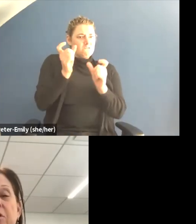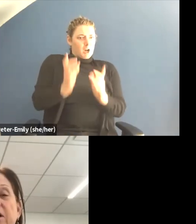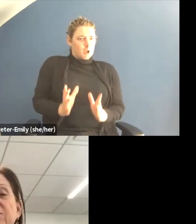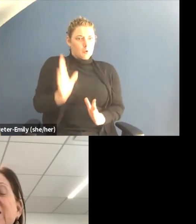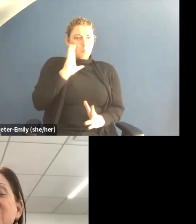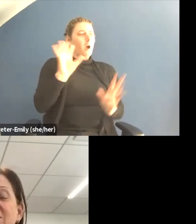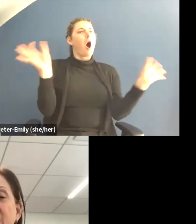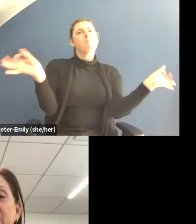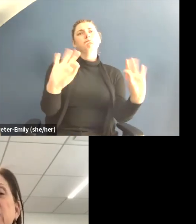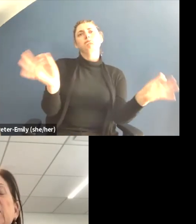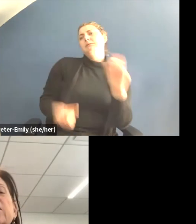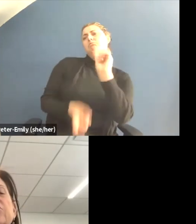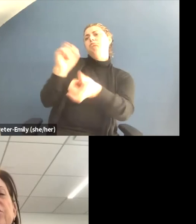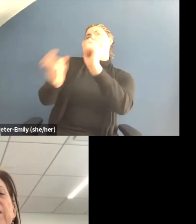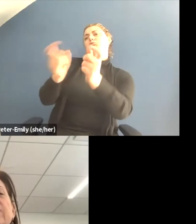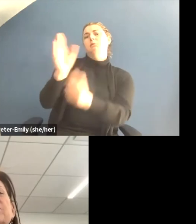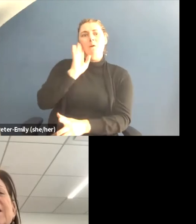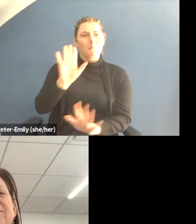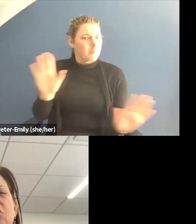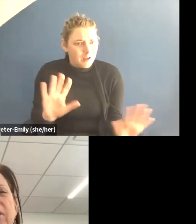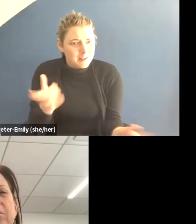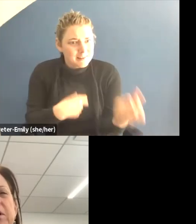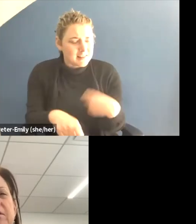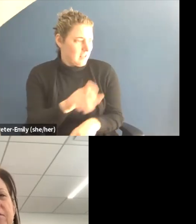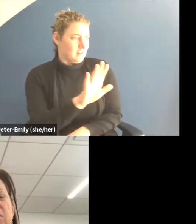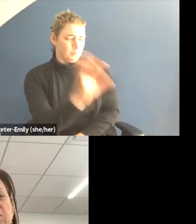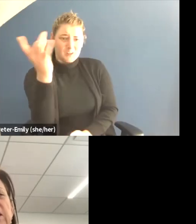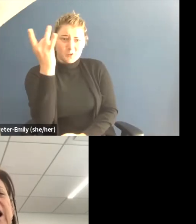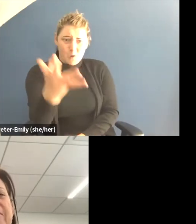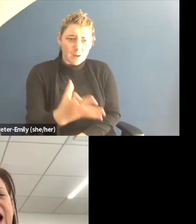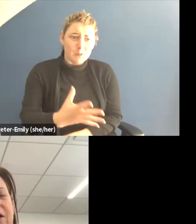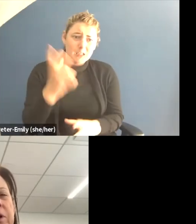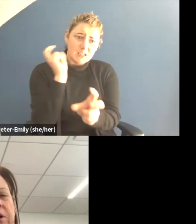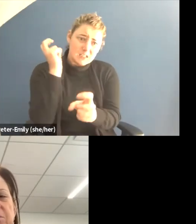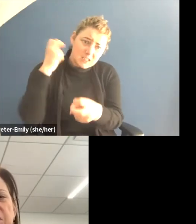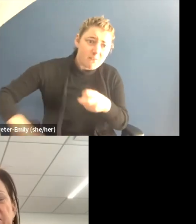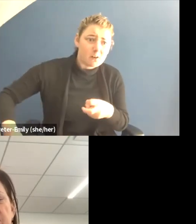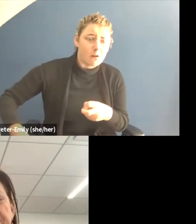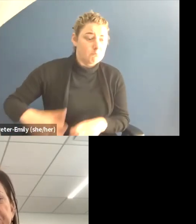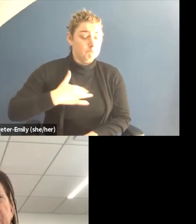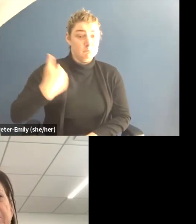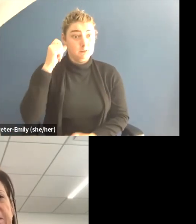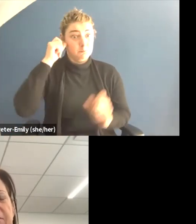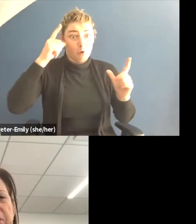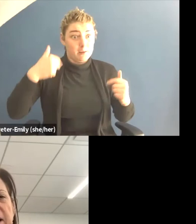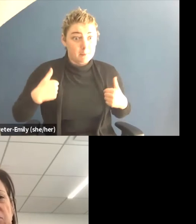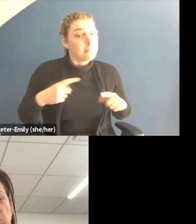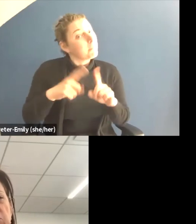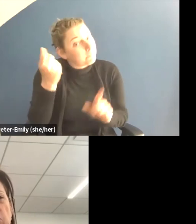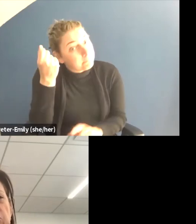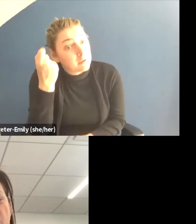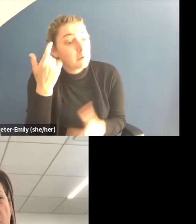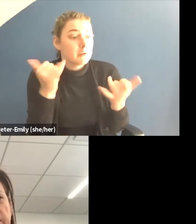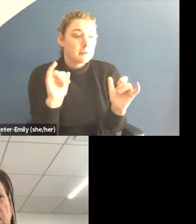easy for us. And instead, it turned out to be incredibly difficult. And that really surprised me. But nevertheless,